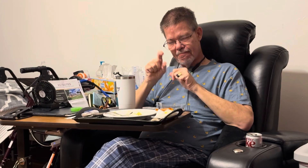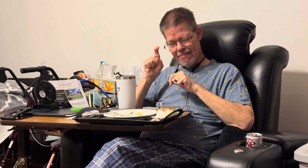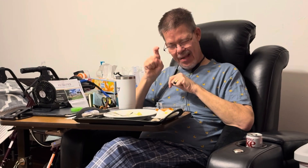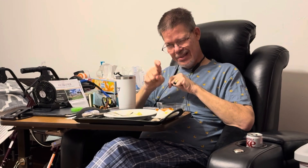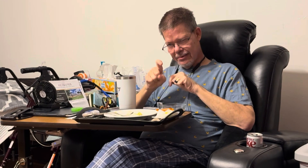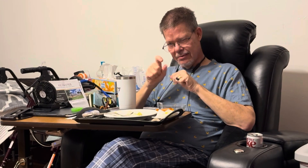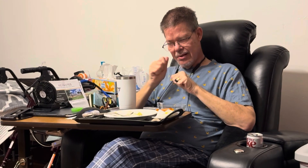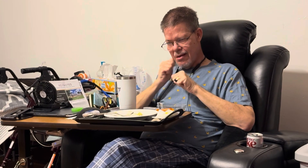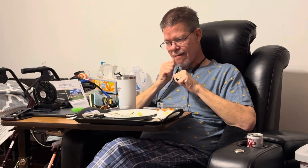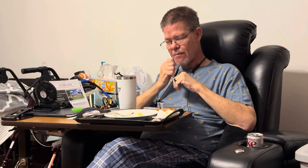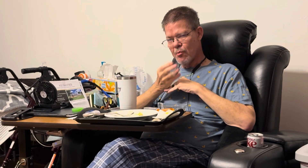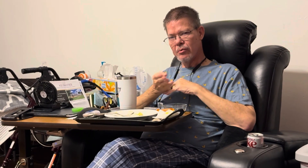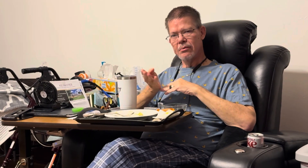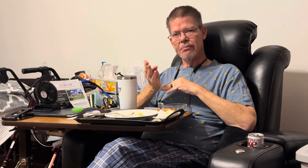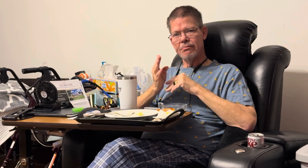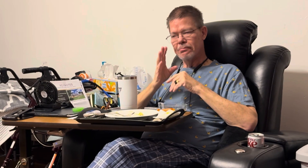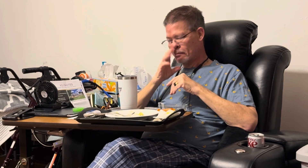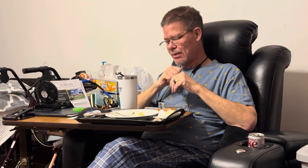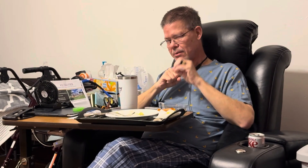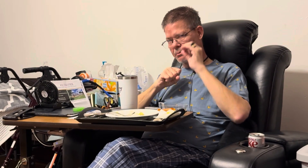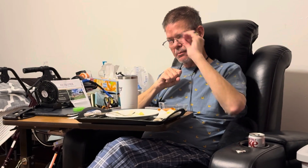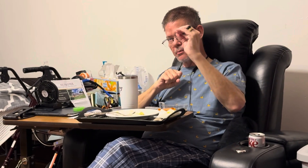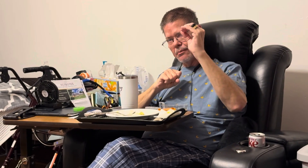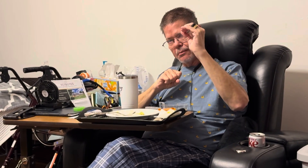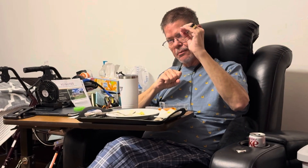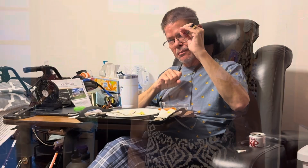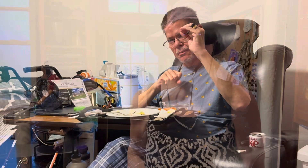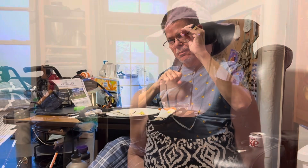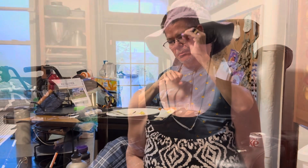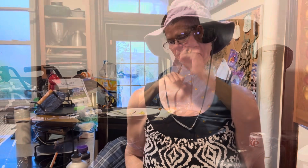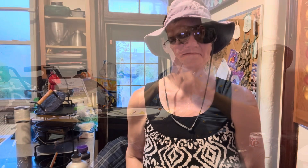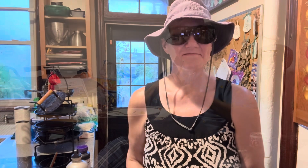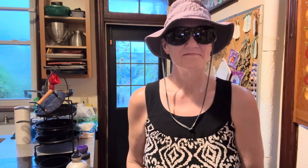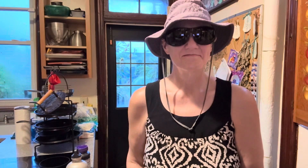I want to keep going every day, and I haven't missed it once.